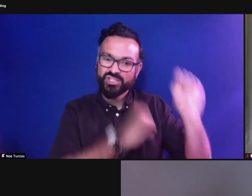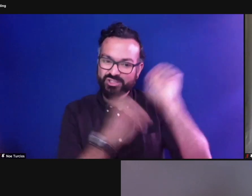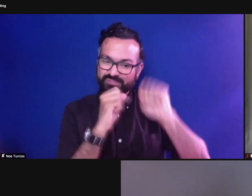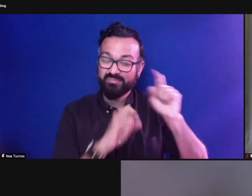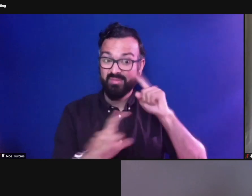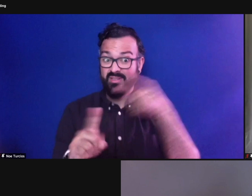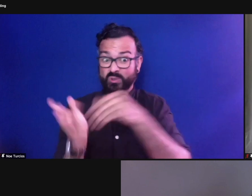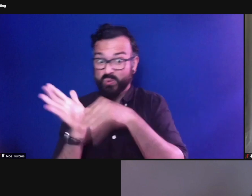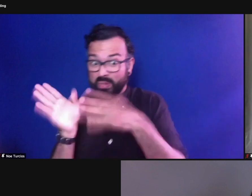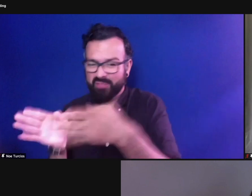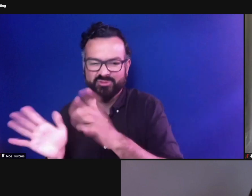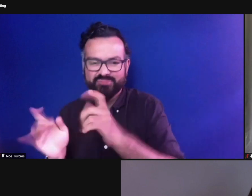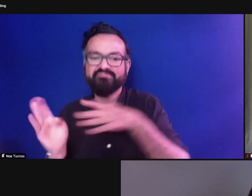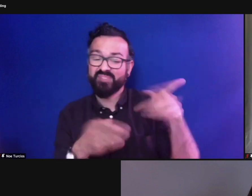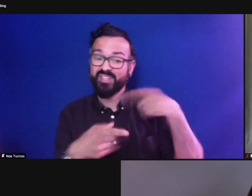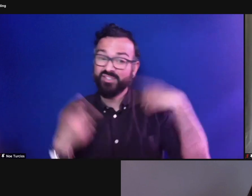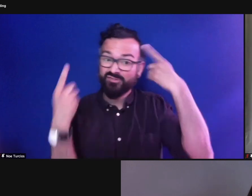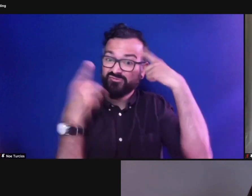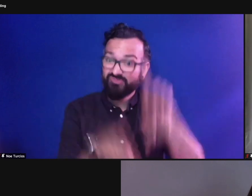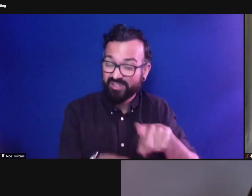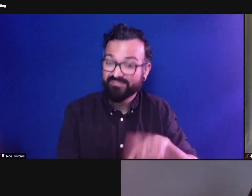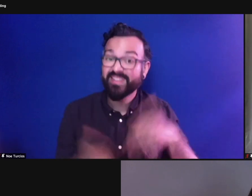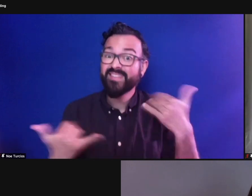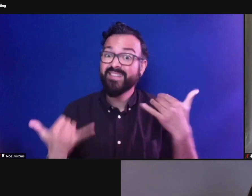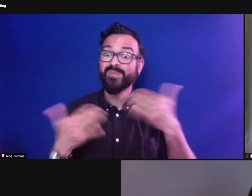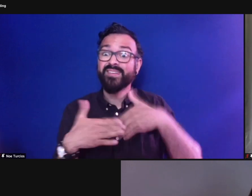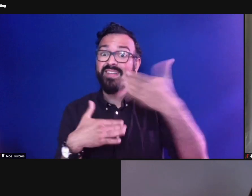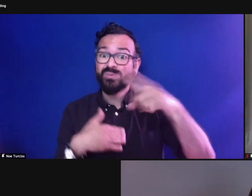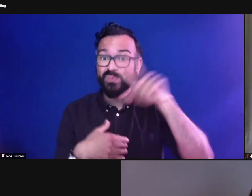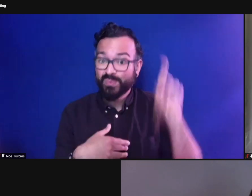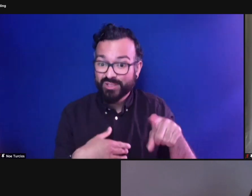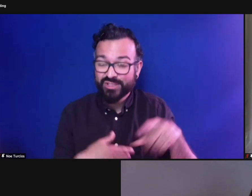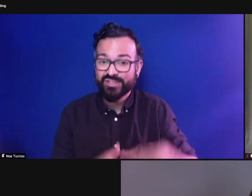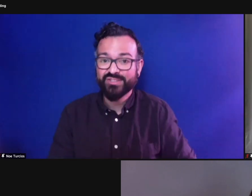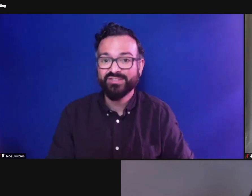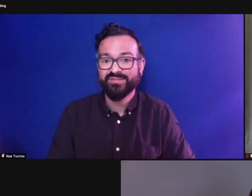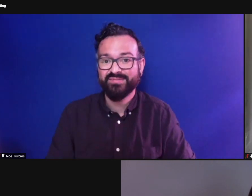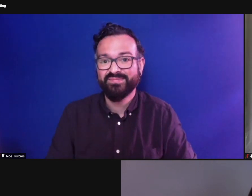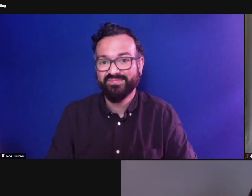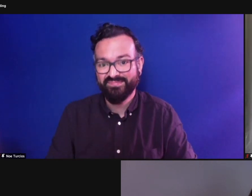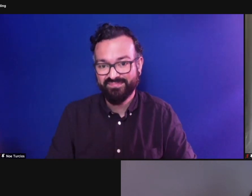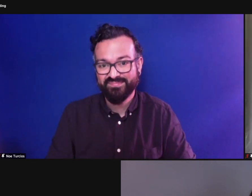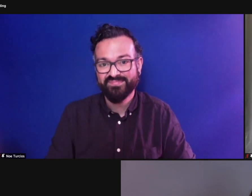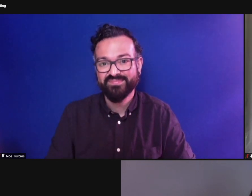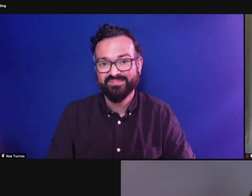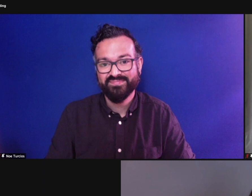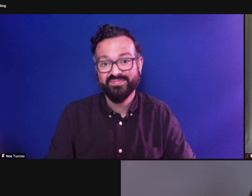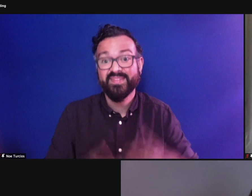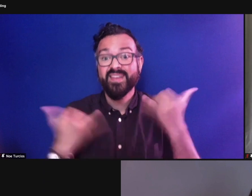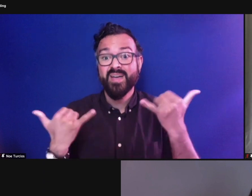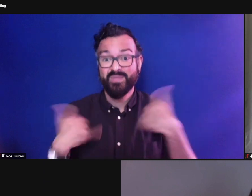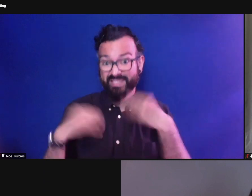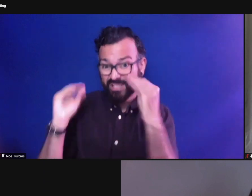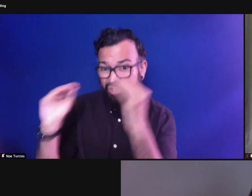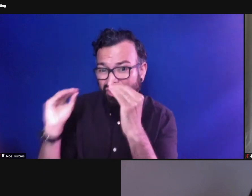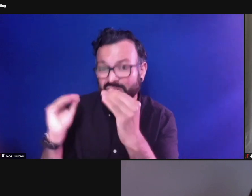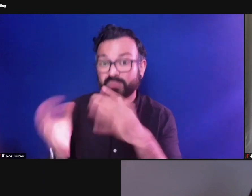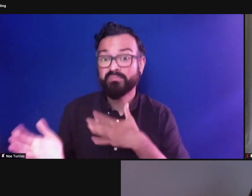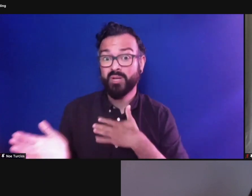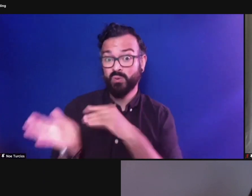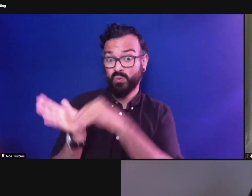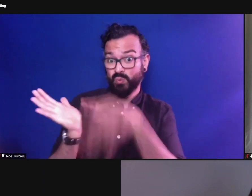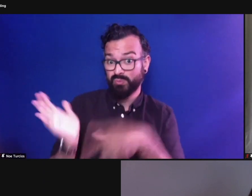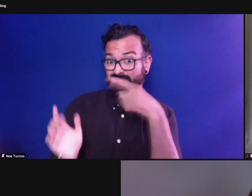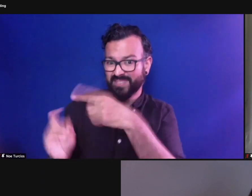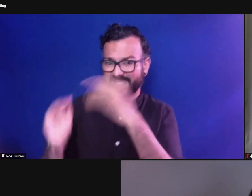the class as a whole. There were gaps. So you need to combine those work together. We often put the burden on the student